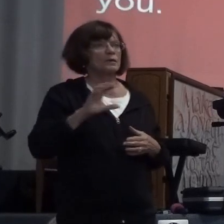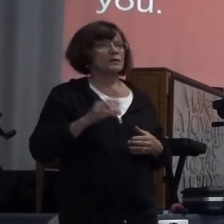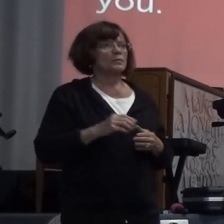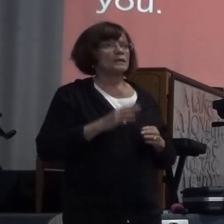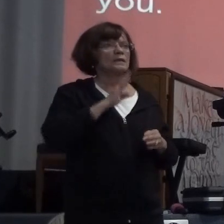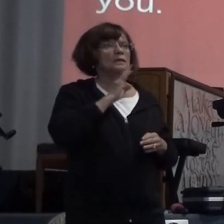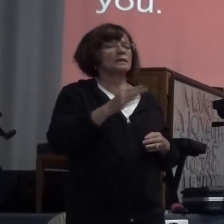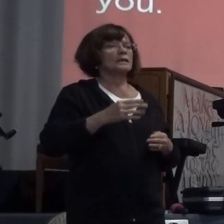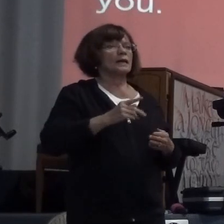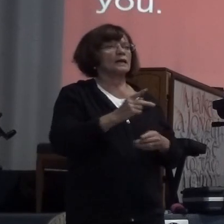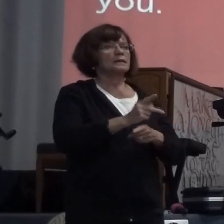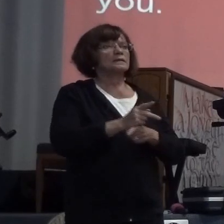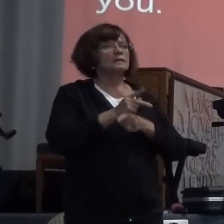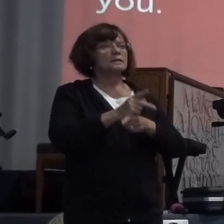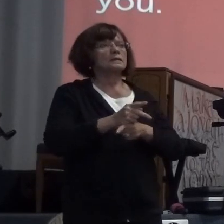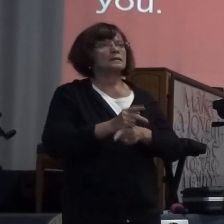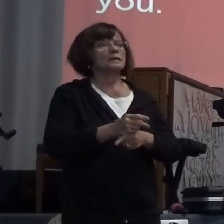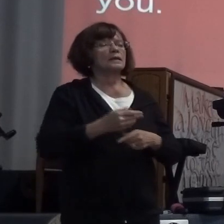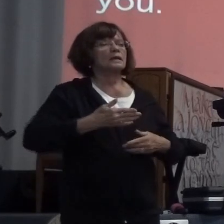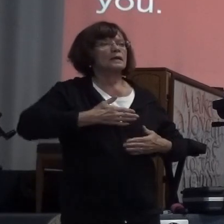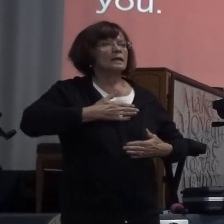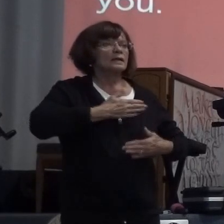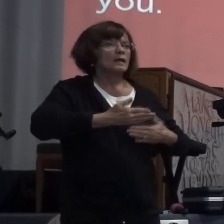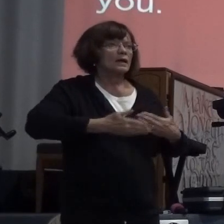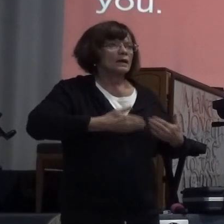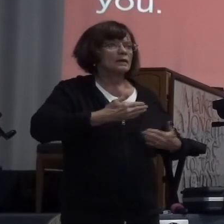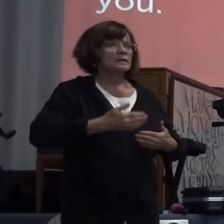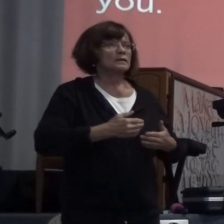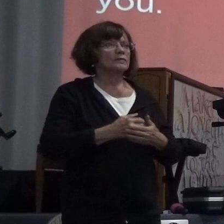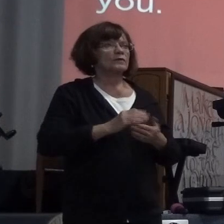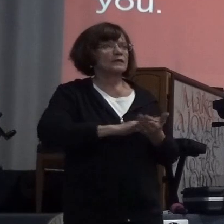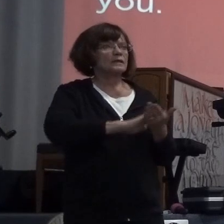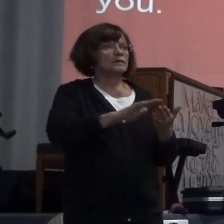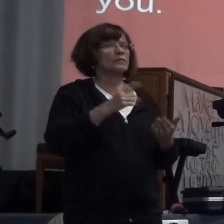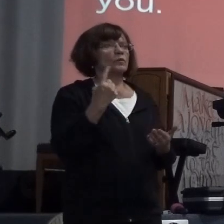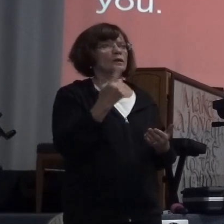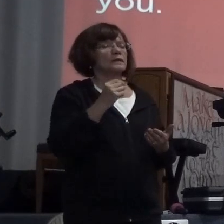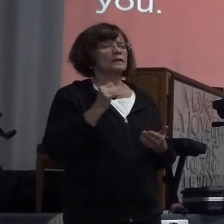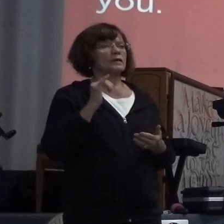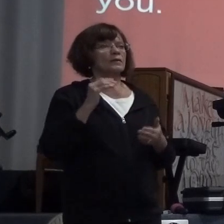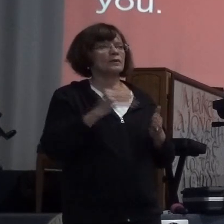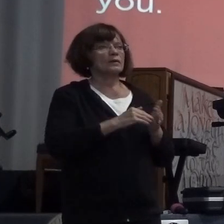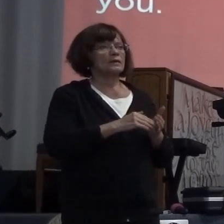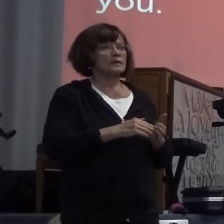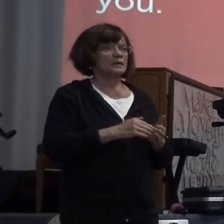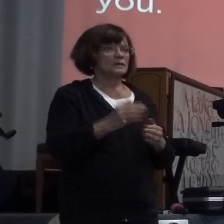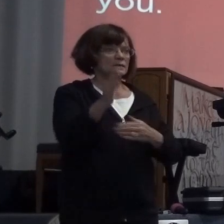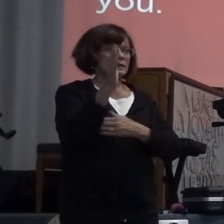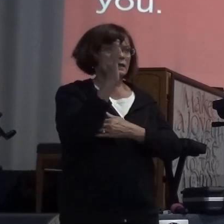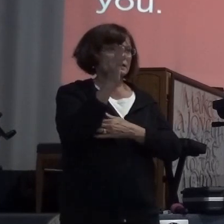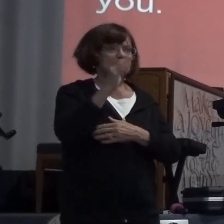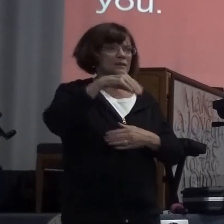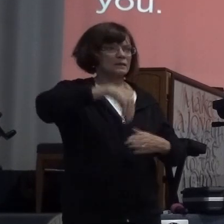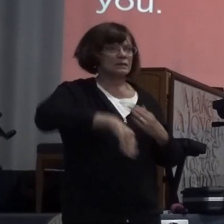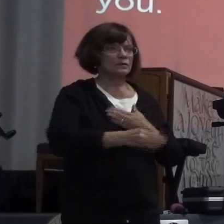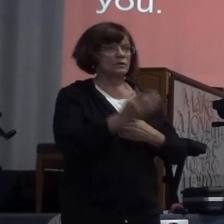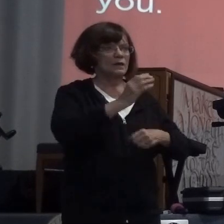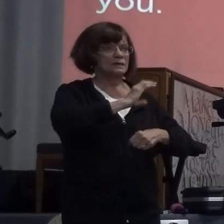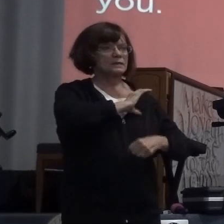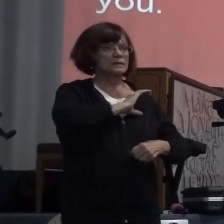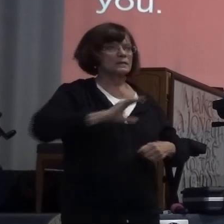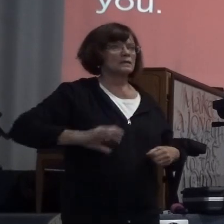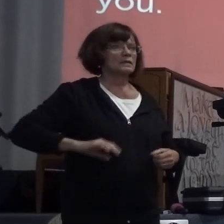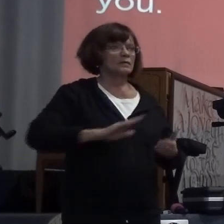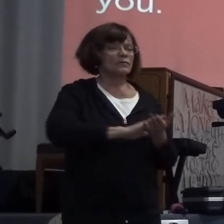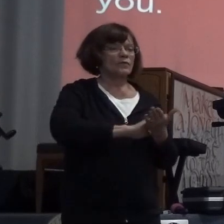Be kind to one another, tenderhearted, forgiving one another, as God in Christ forgave you. Now, you can take that verse